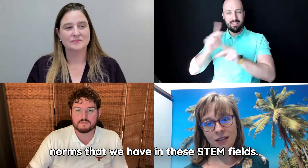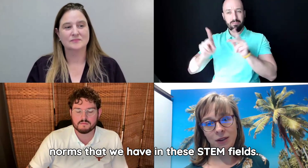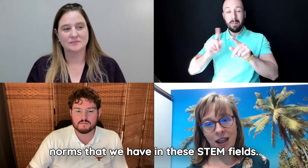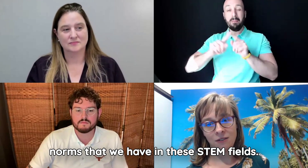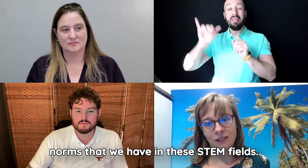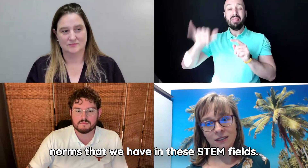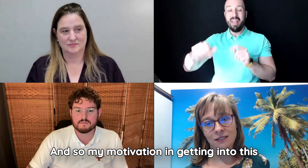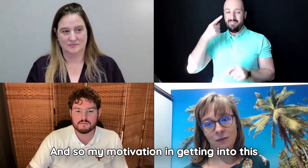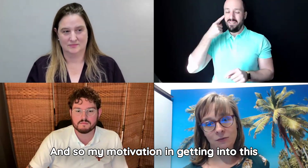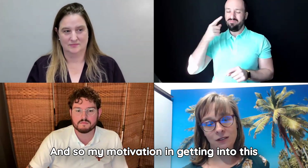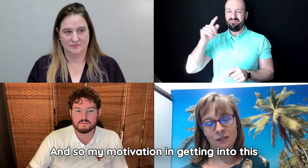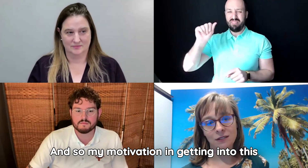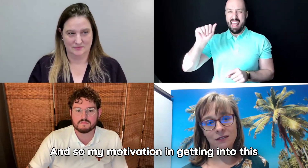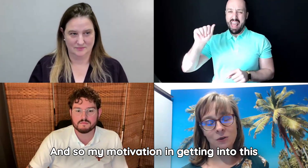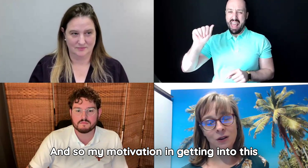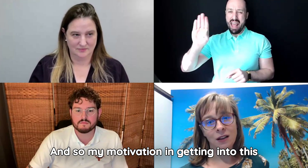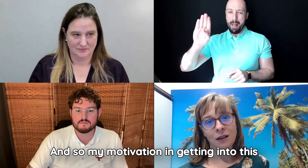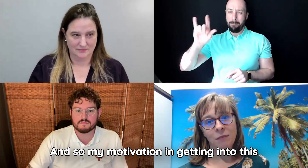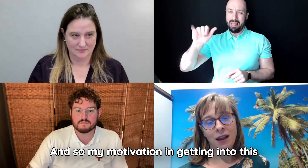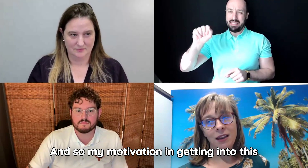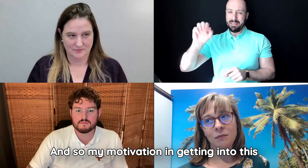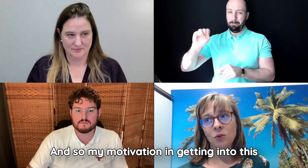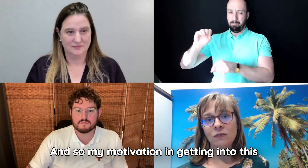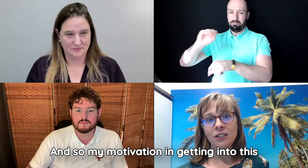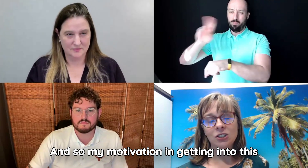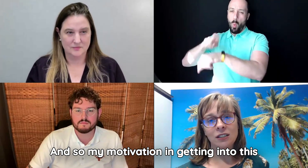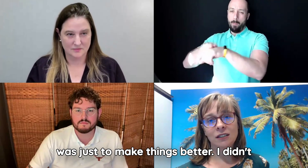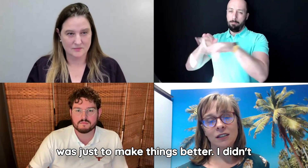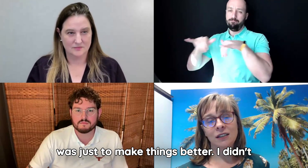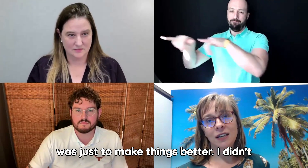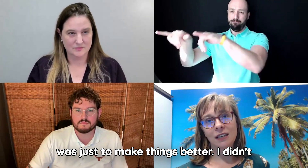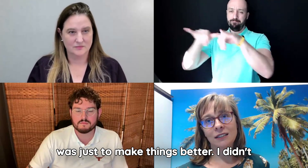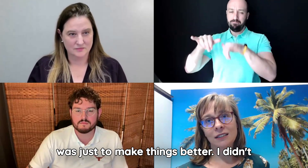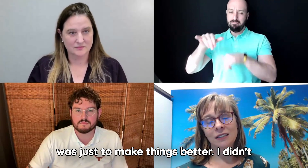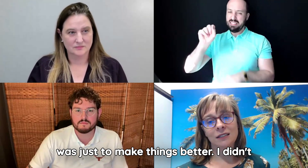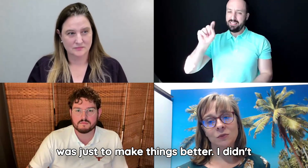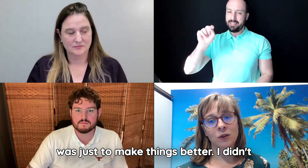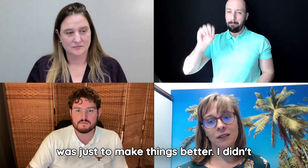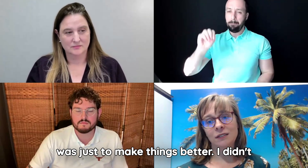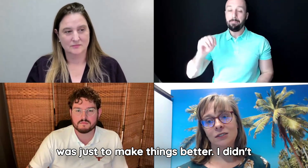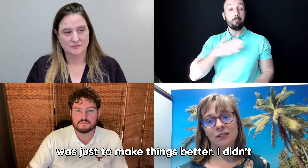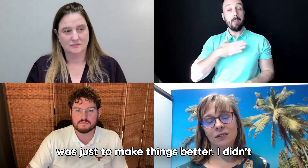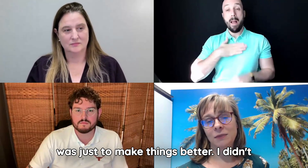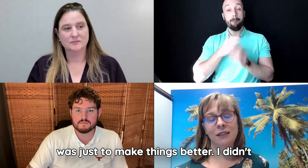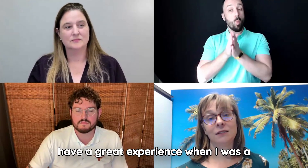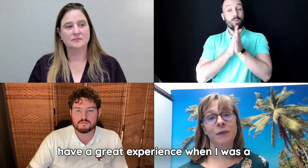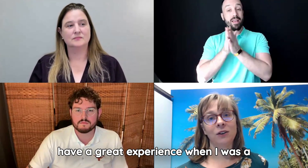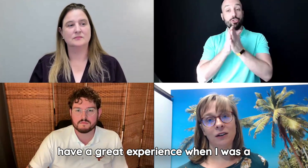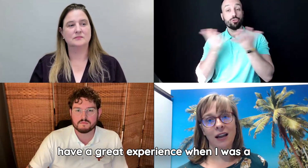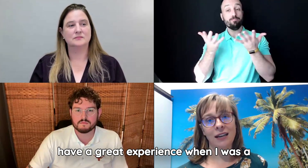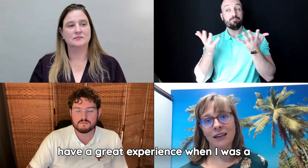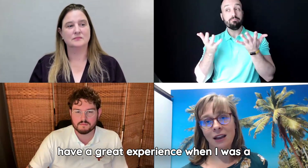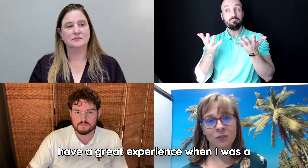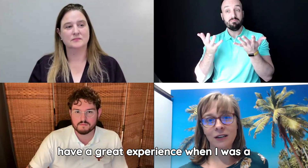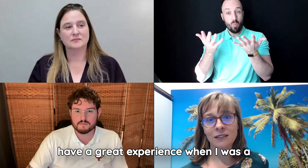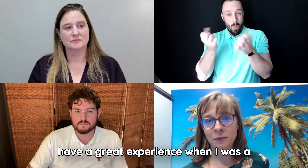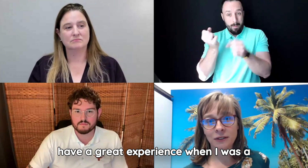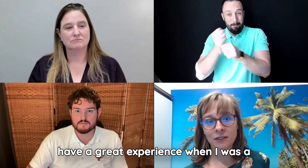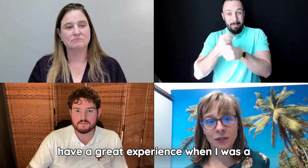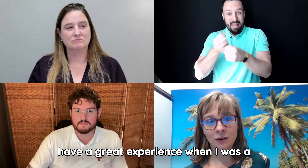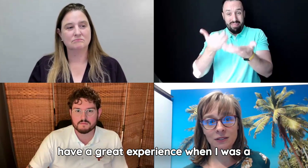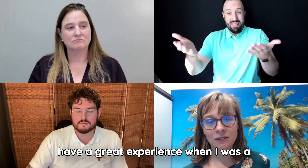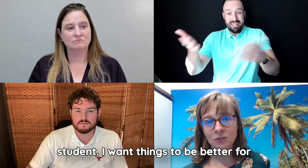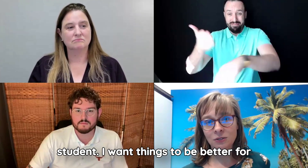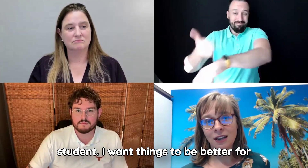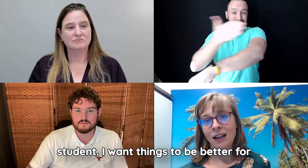norms that we have in these STEM fields. And so my motivation in getting into this was just to make things better. I didn't have a great